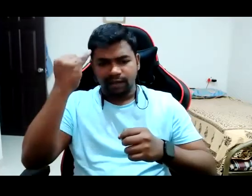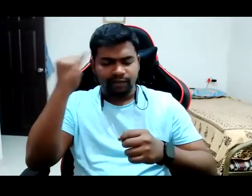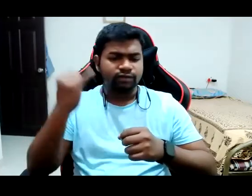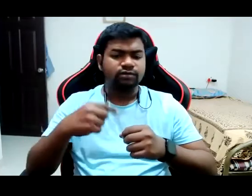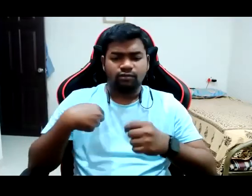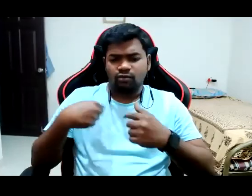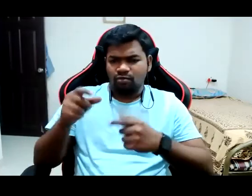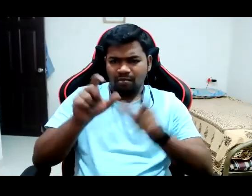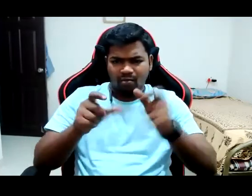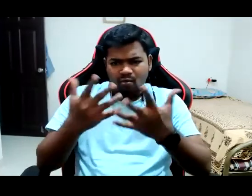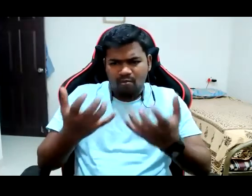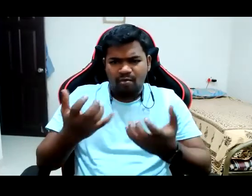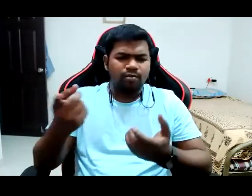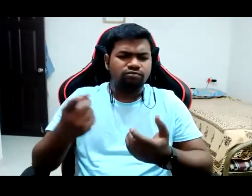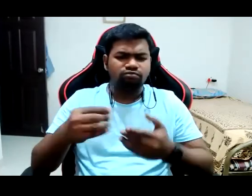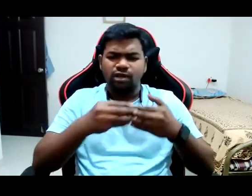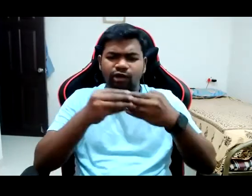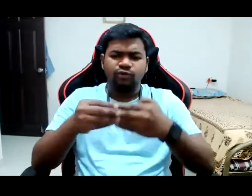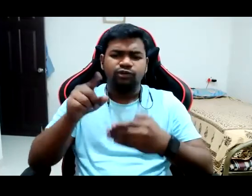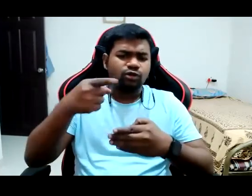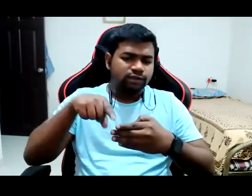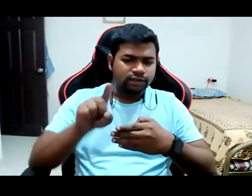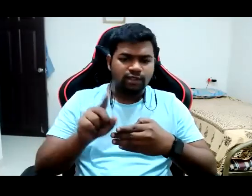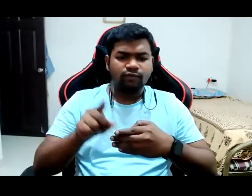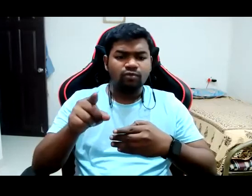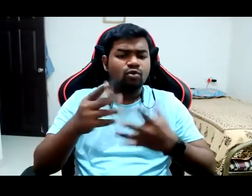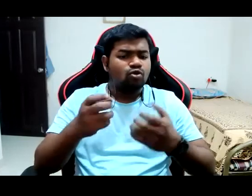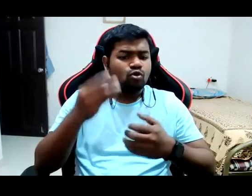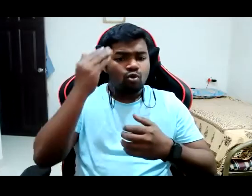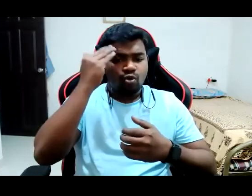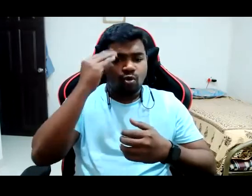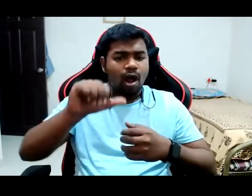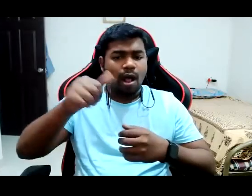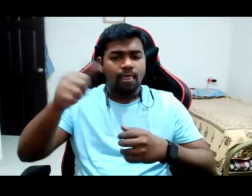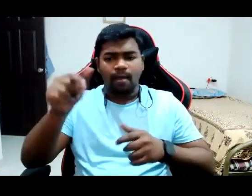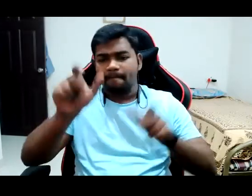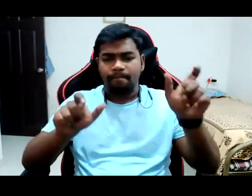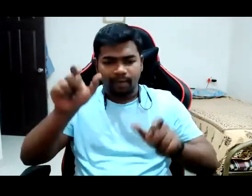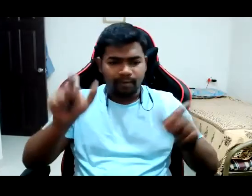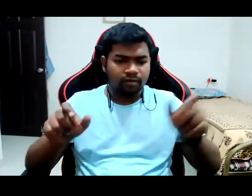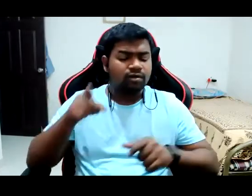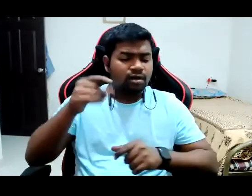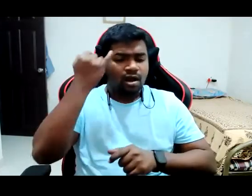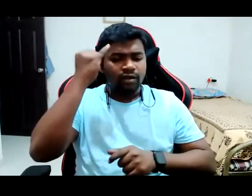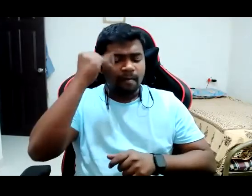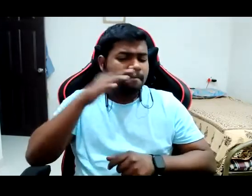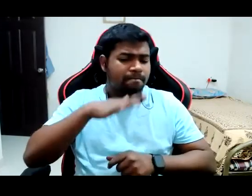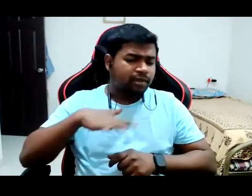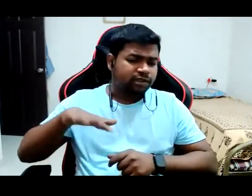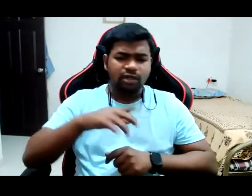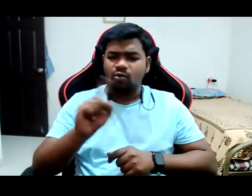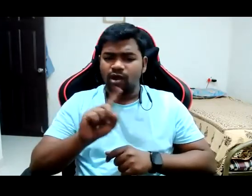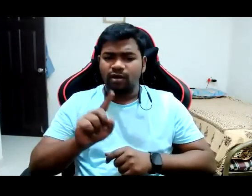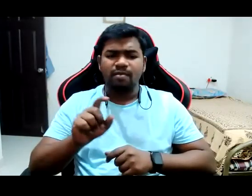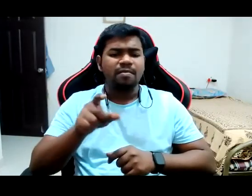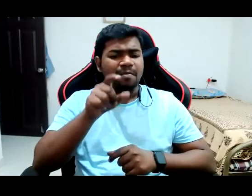introduce yourself, if you haven't already, on the participant intros, get to know other participants as well. And then ideas is basically where, especially